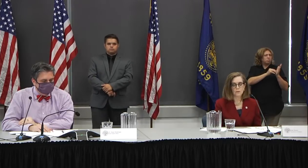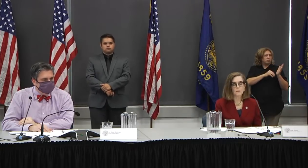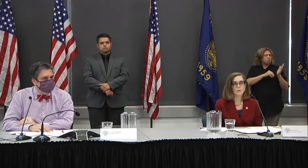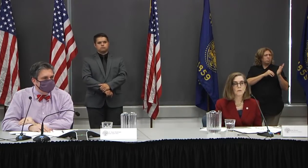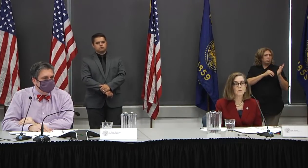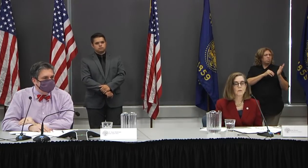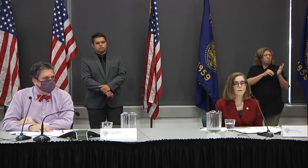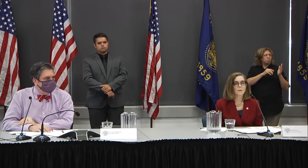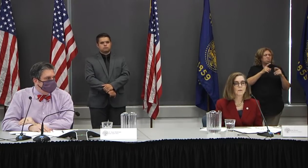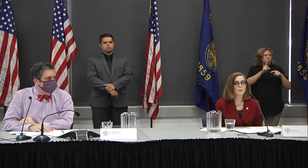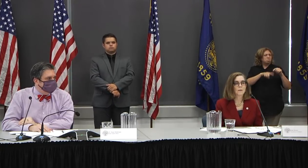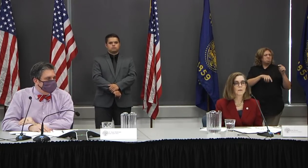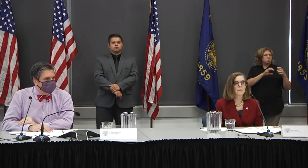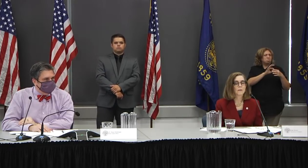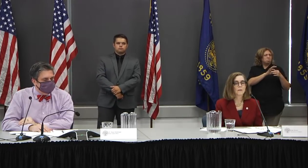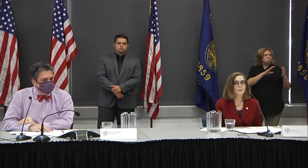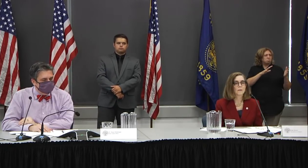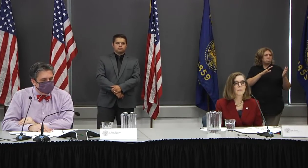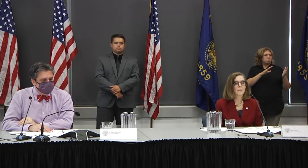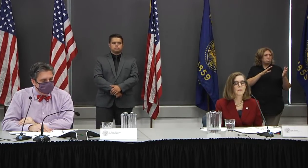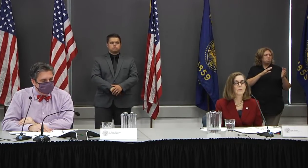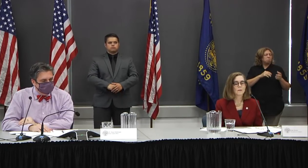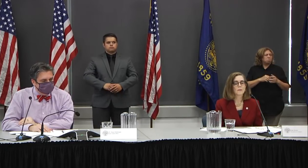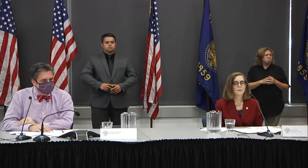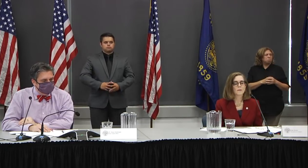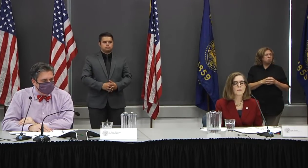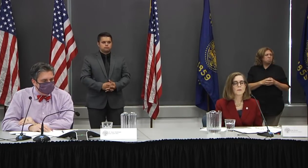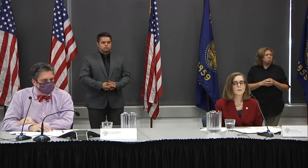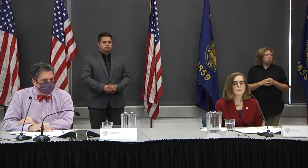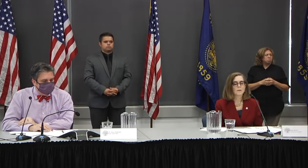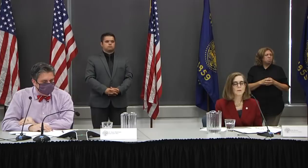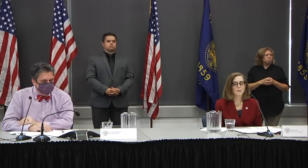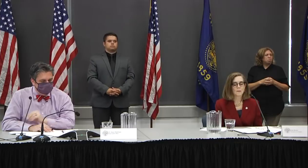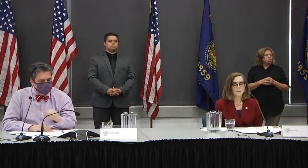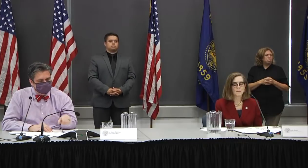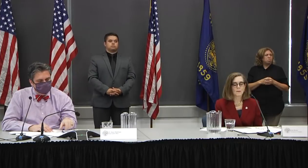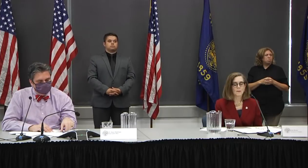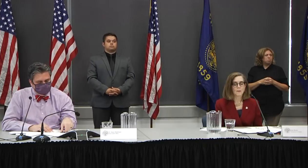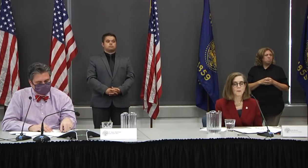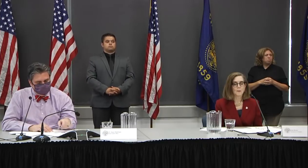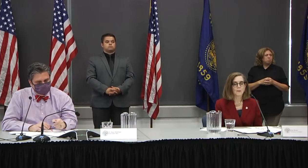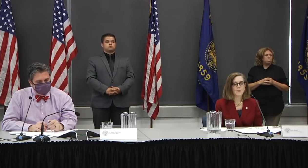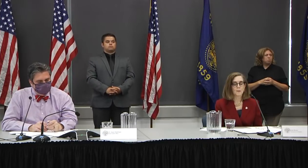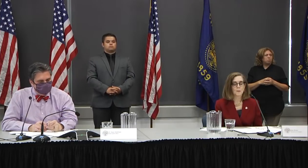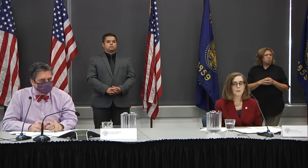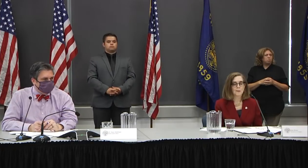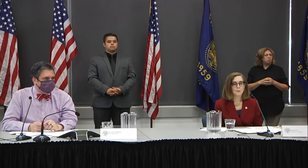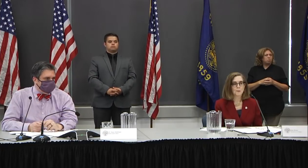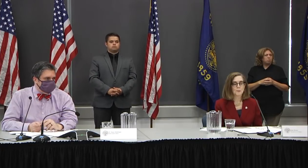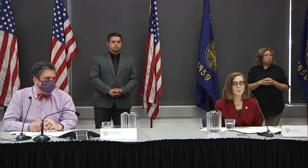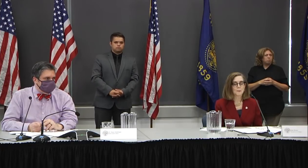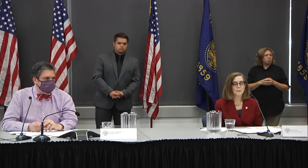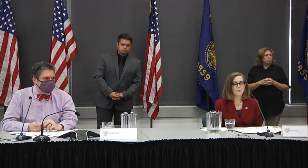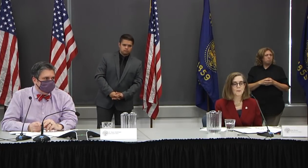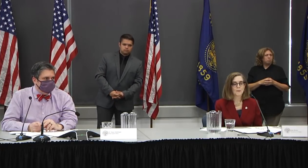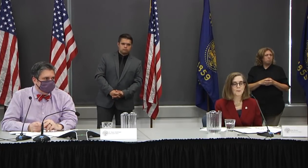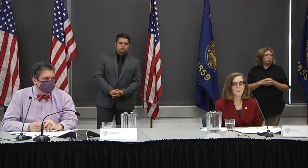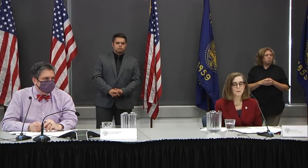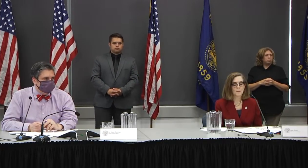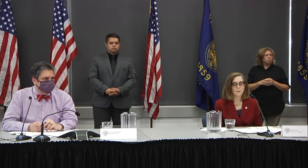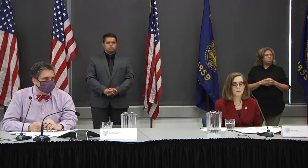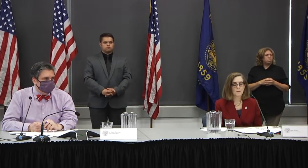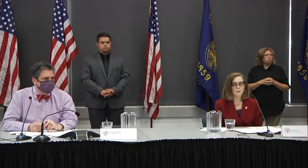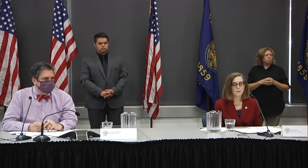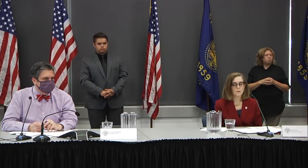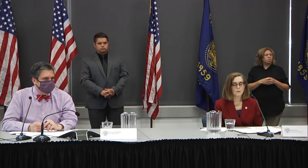Newsom didn't see when you decided not to issue a moratorium and restrict people having their utilities disconnected at this very hard time.